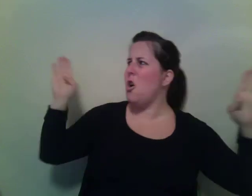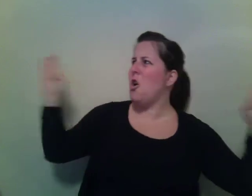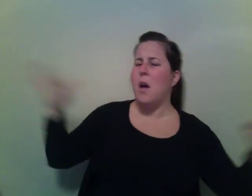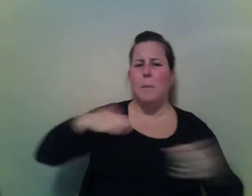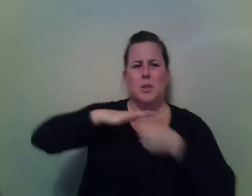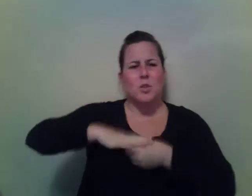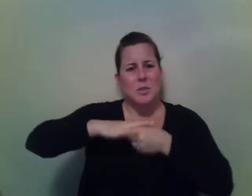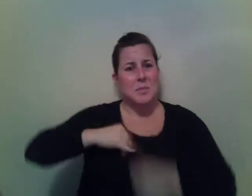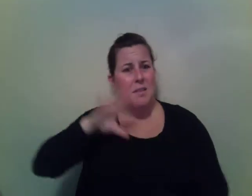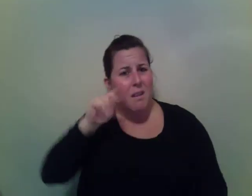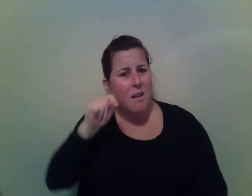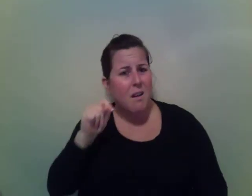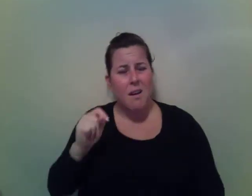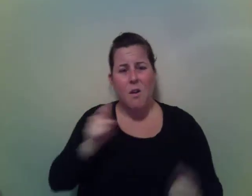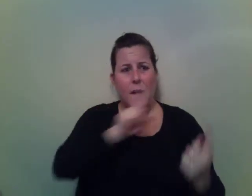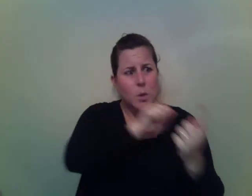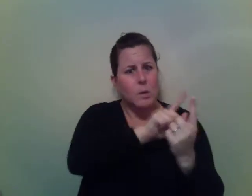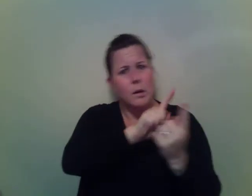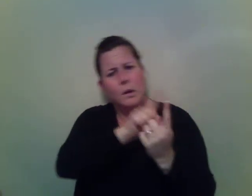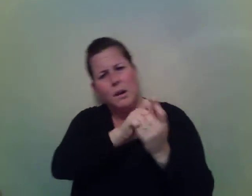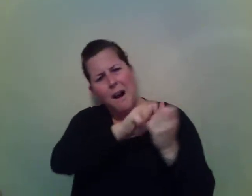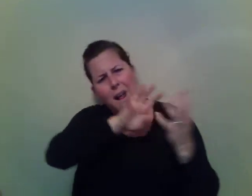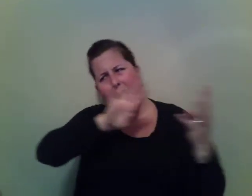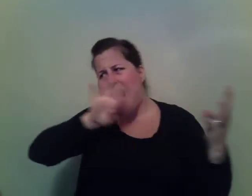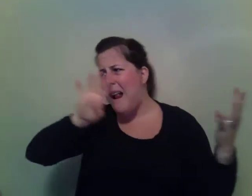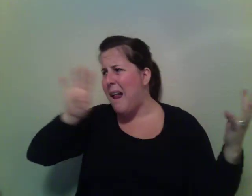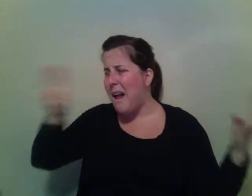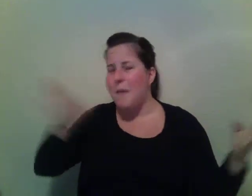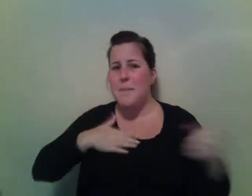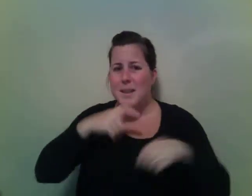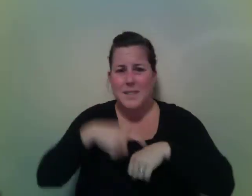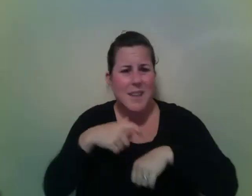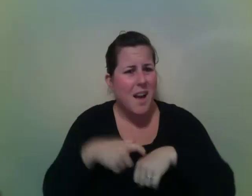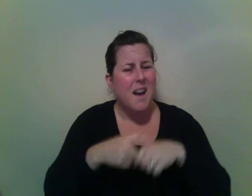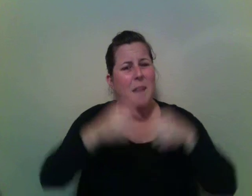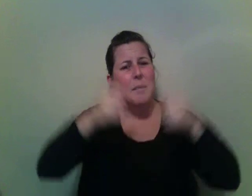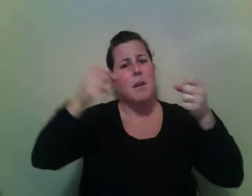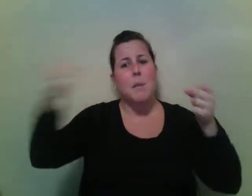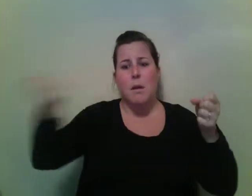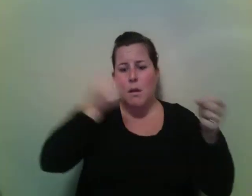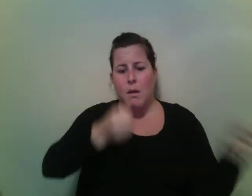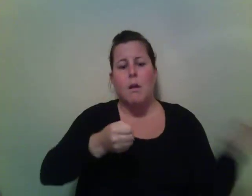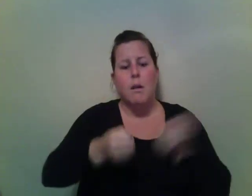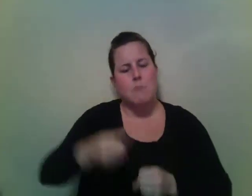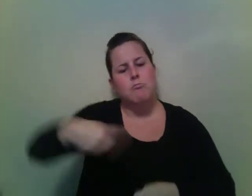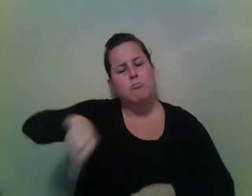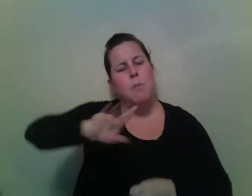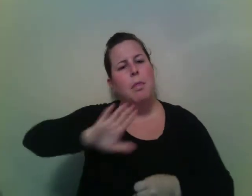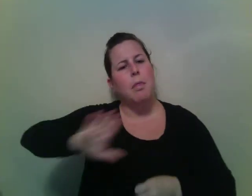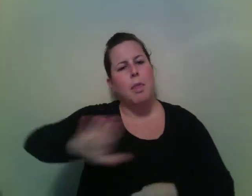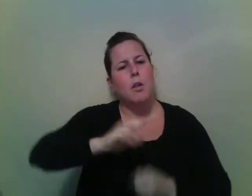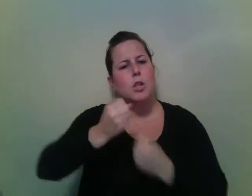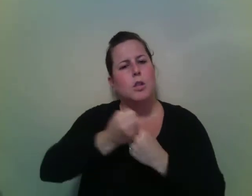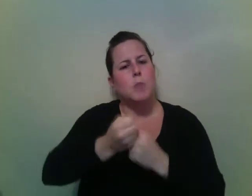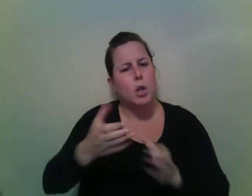to me to have to divide out my time and lead each one of those people. So this is where if you divide out